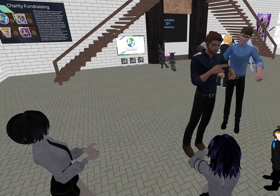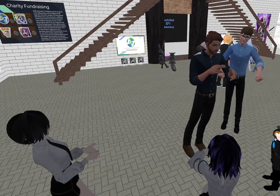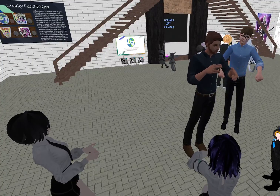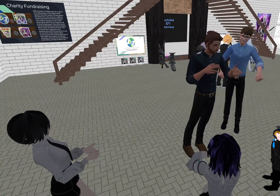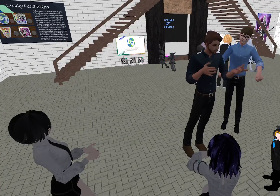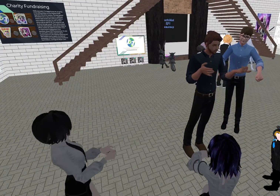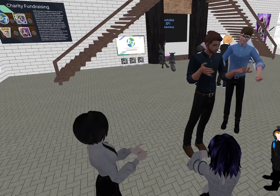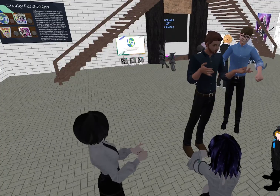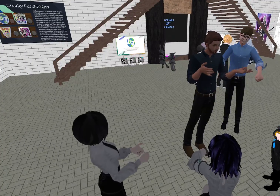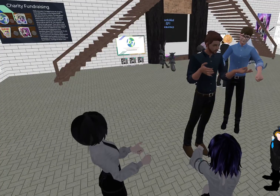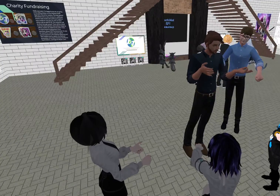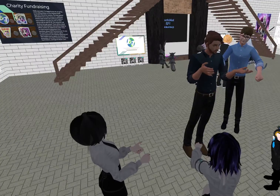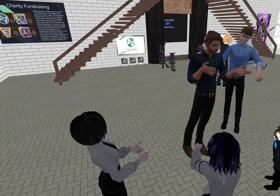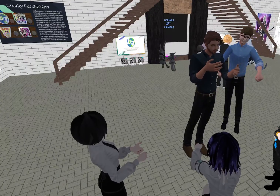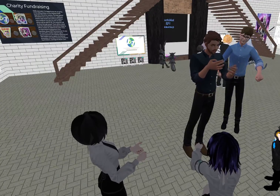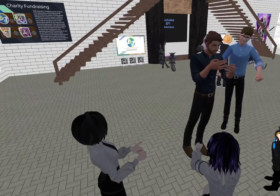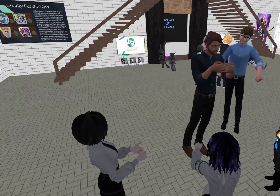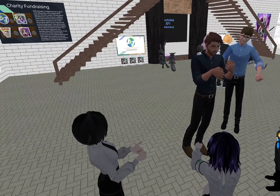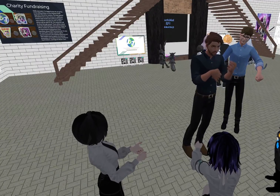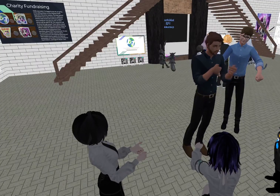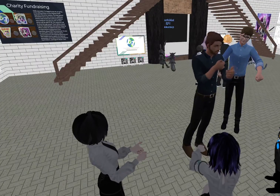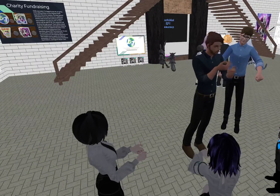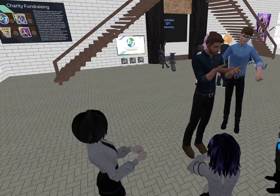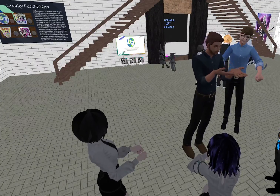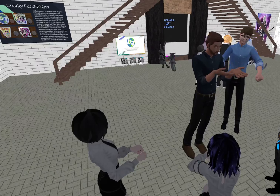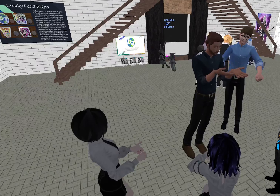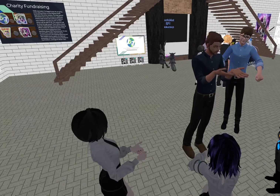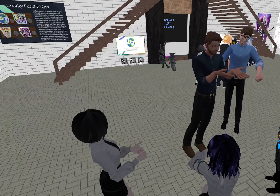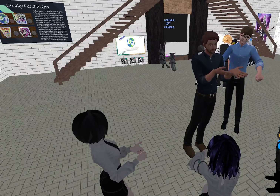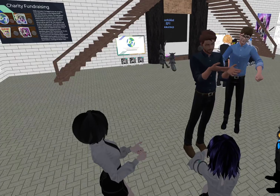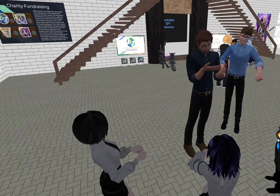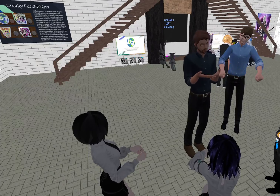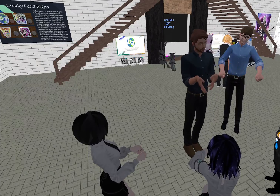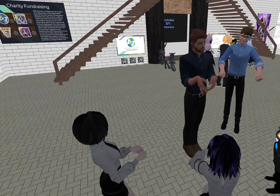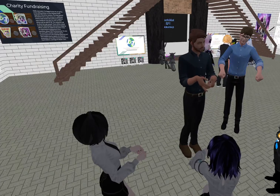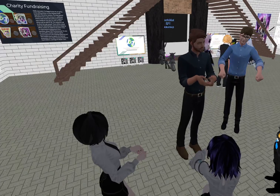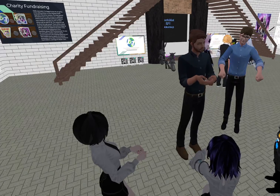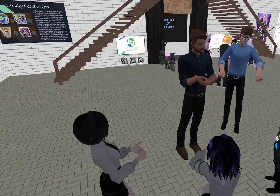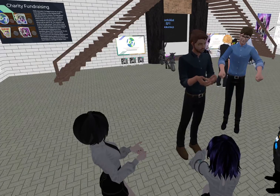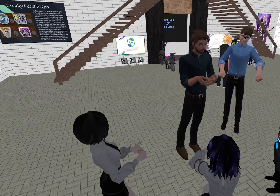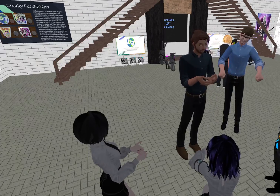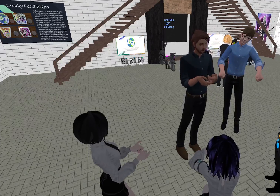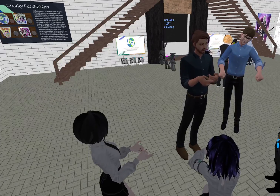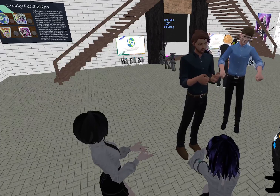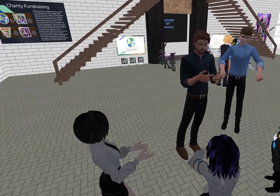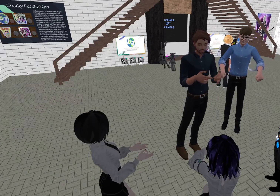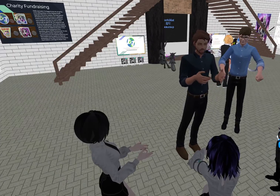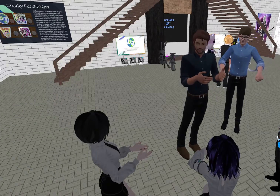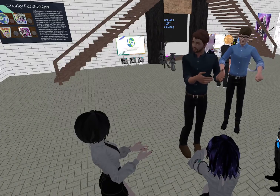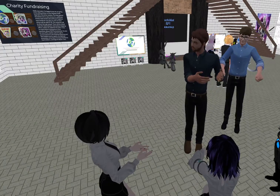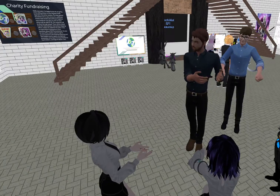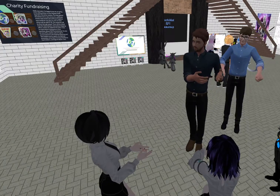languages, Latin is kind of an international thing. Yeah. Like a lingua international.